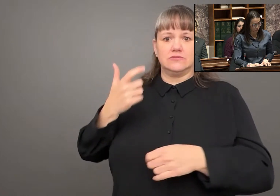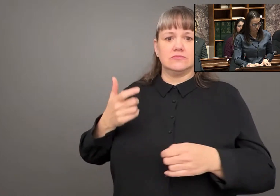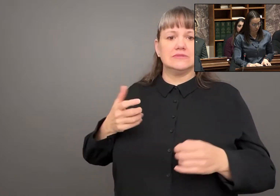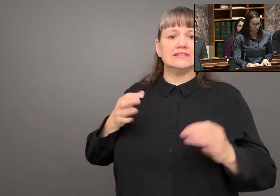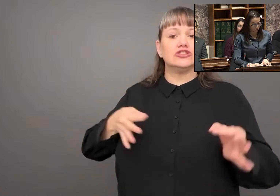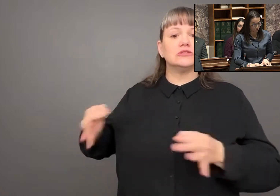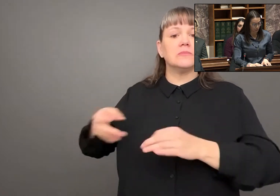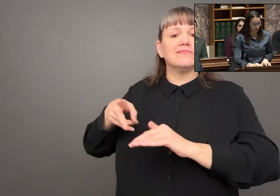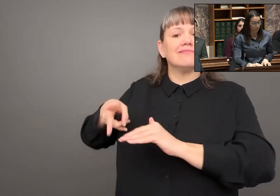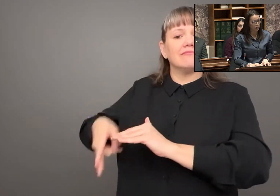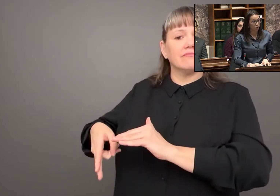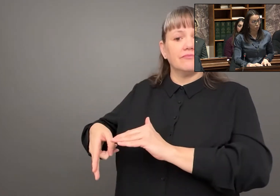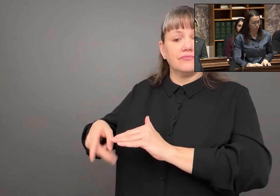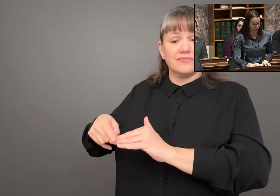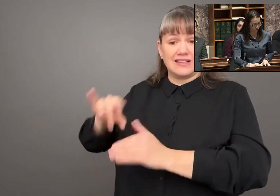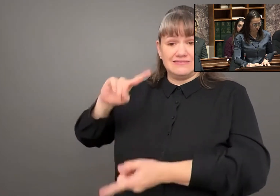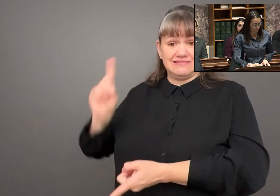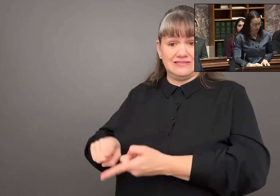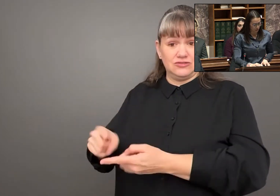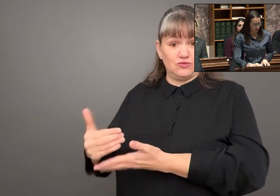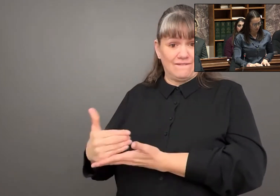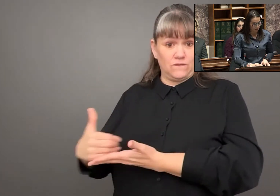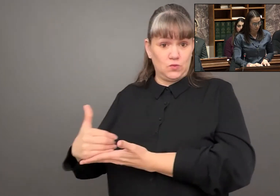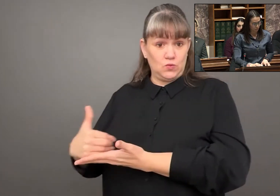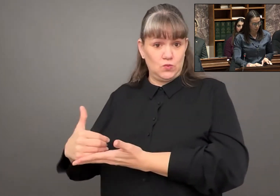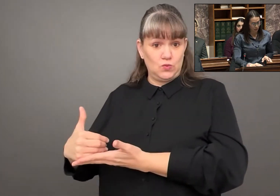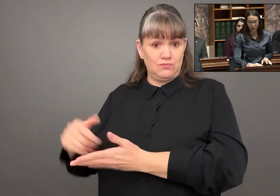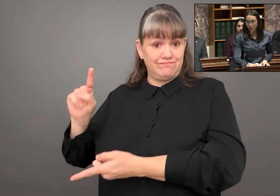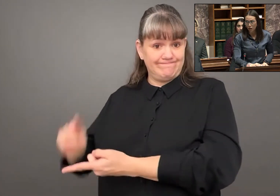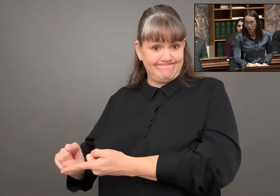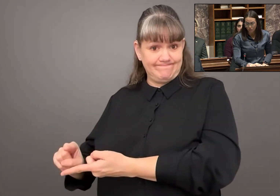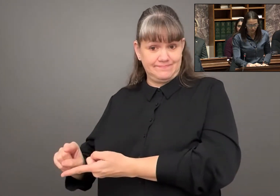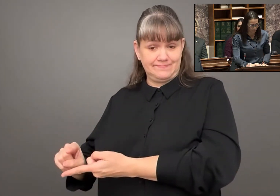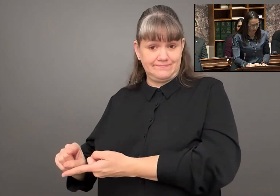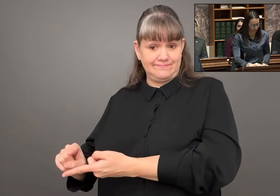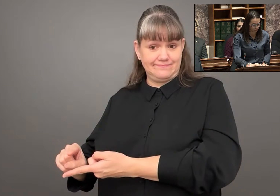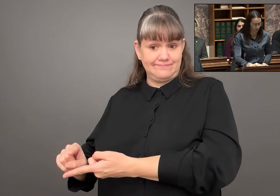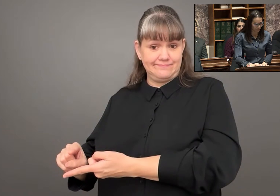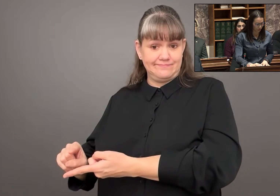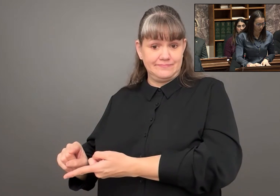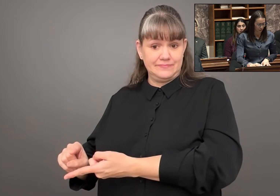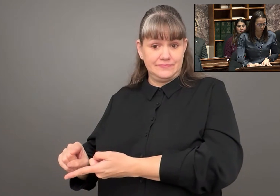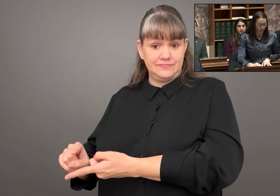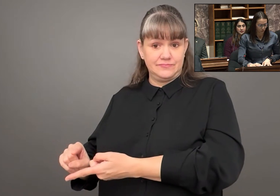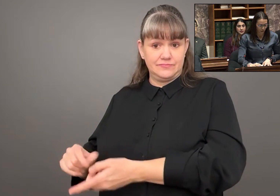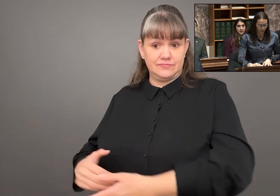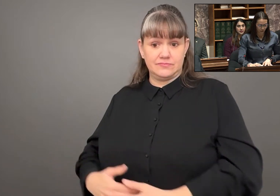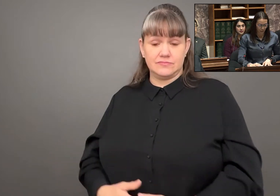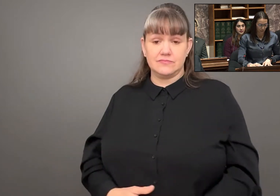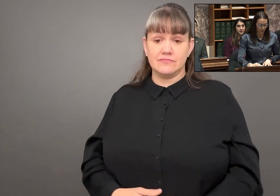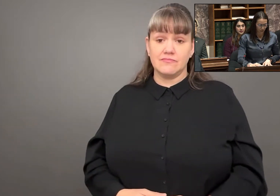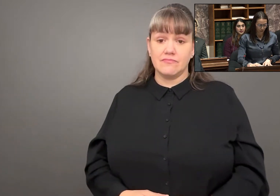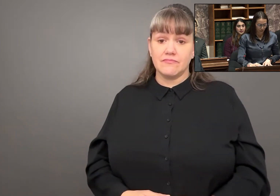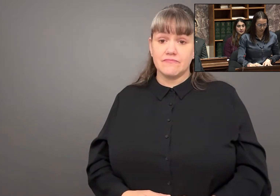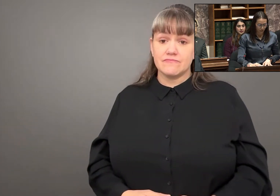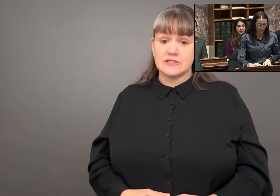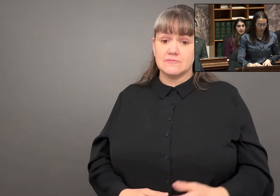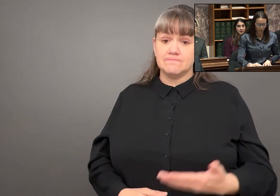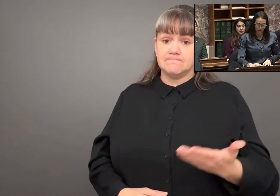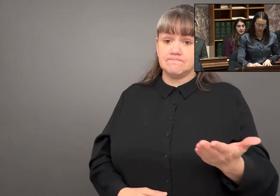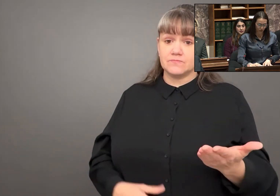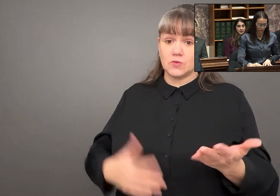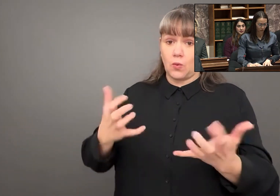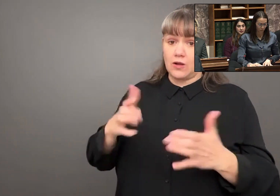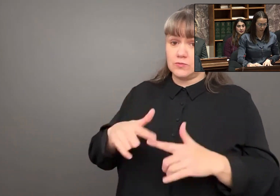the consumer carbon tax," end quote. I'd like to offer the minister an opportunity to retract her statement that